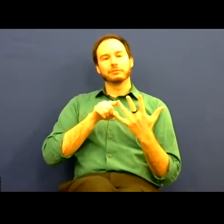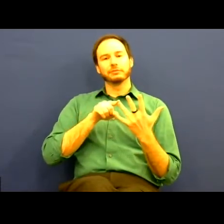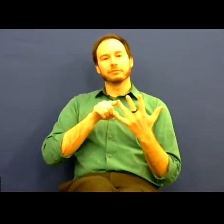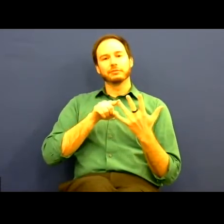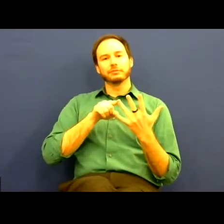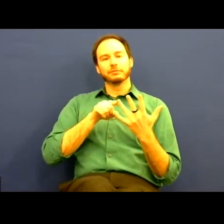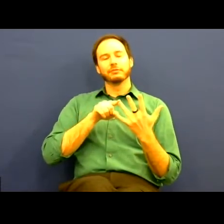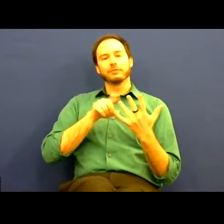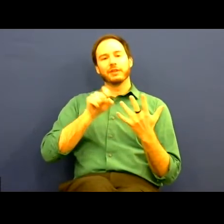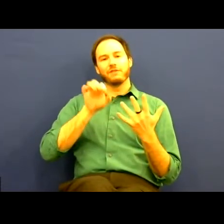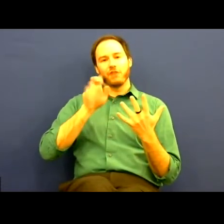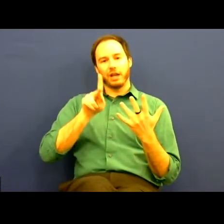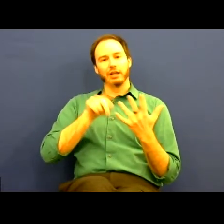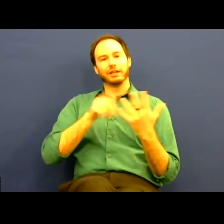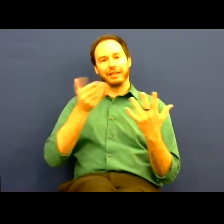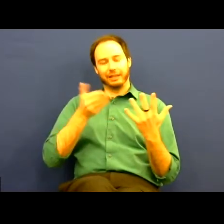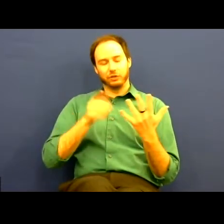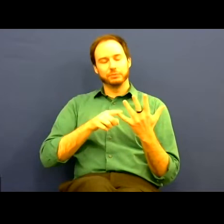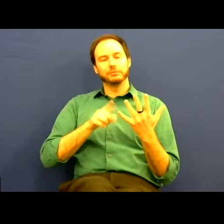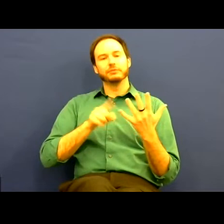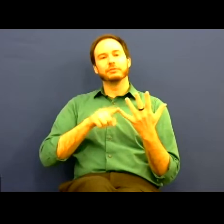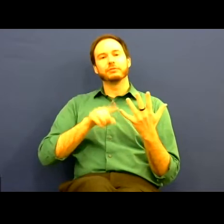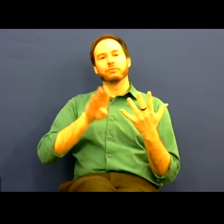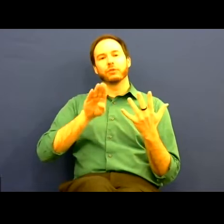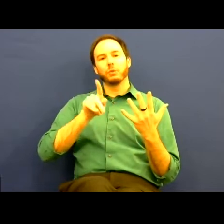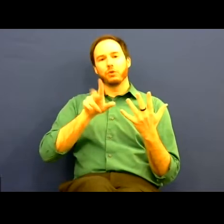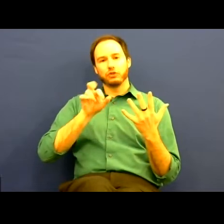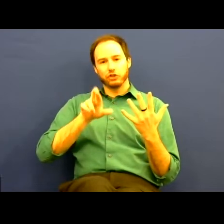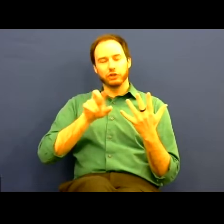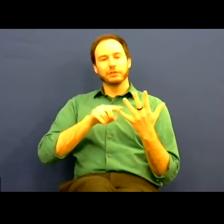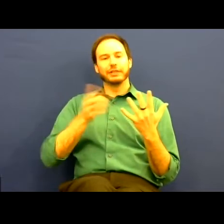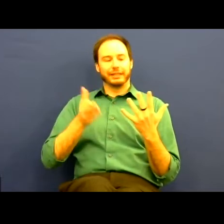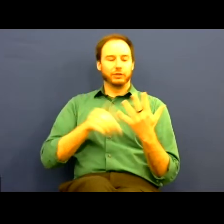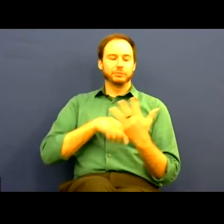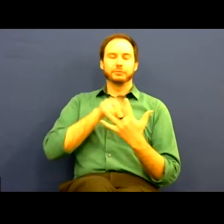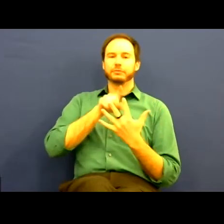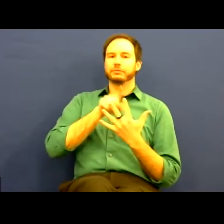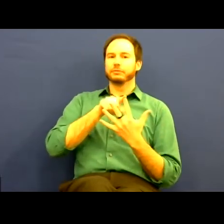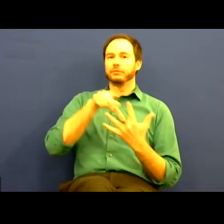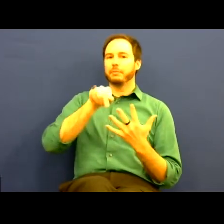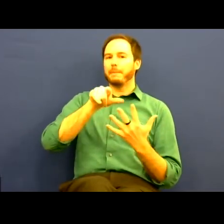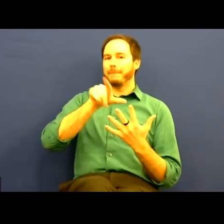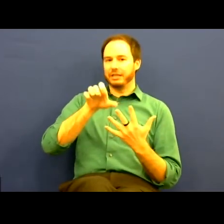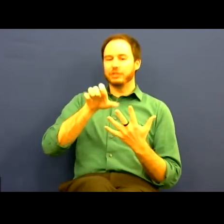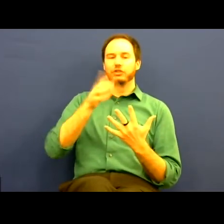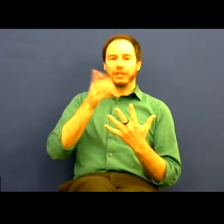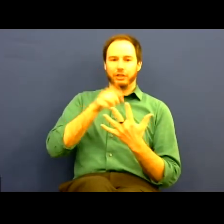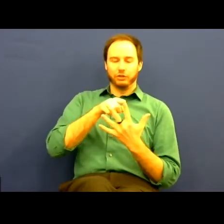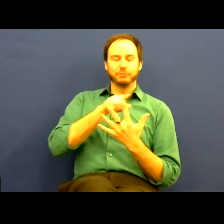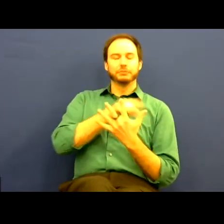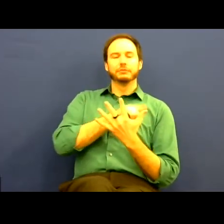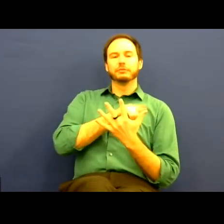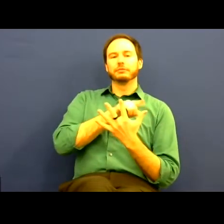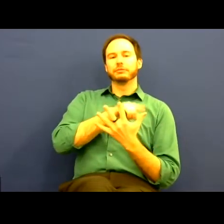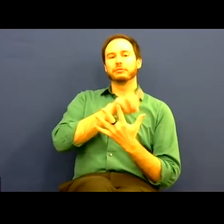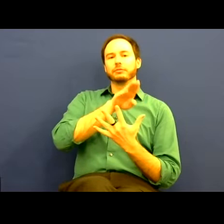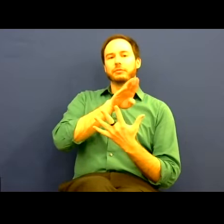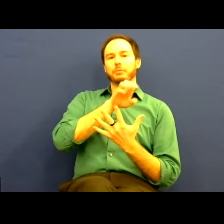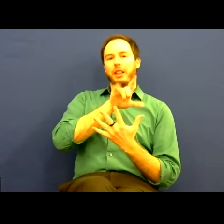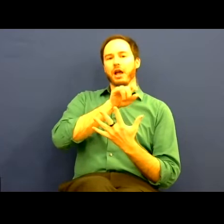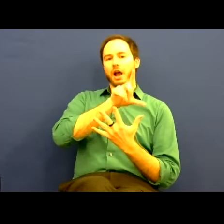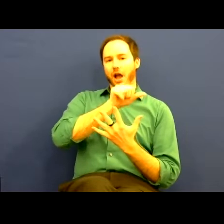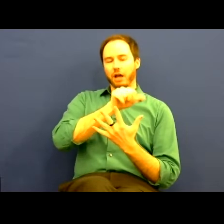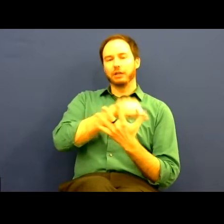Councilmember Safranek, Here. Councilmember Bolsner, Here. Councilmember Page, Here. Councilmember